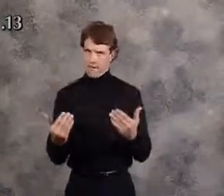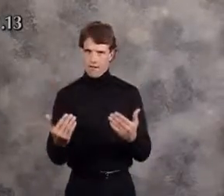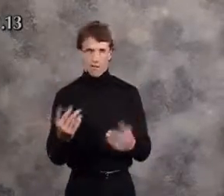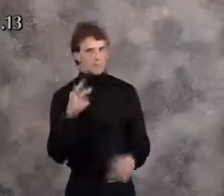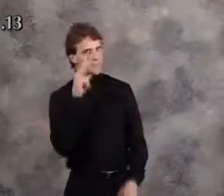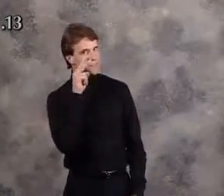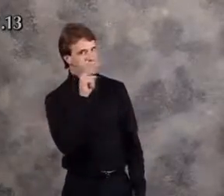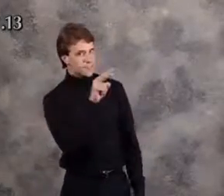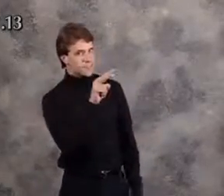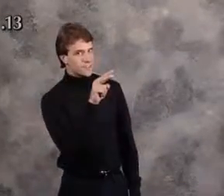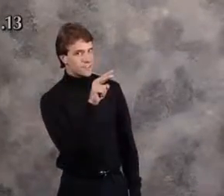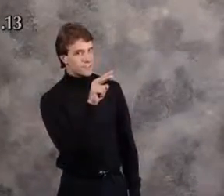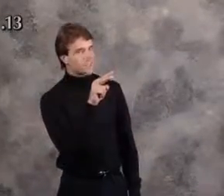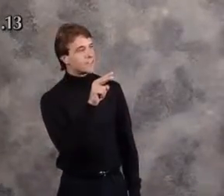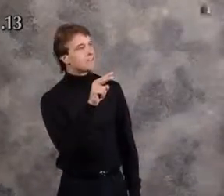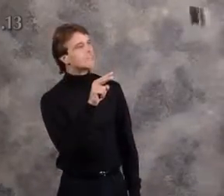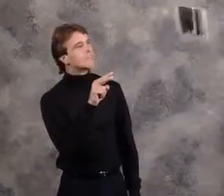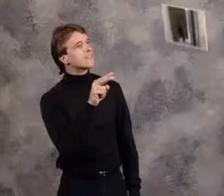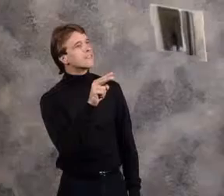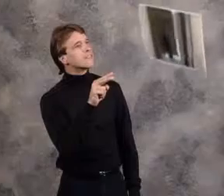Now, let's watch.